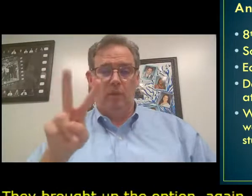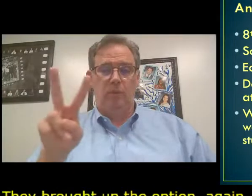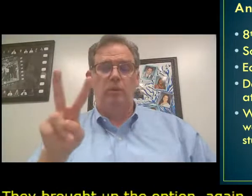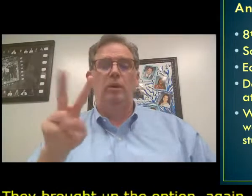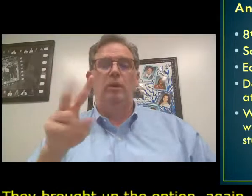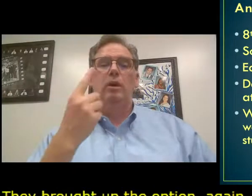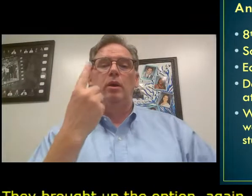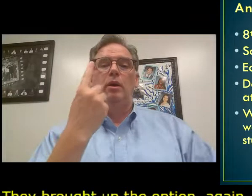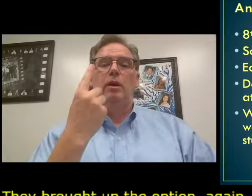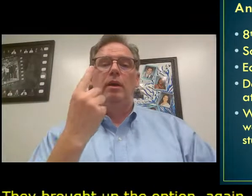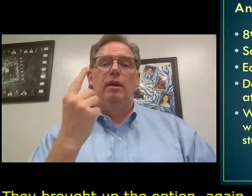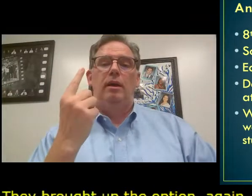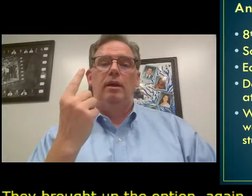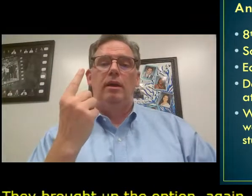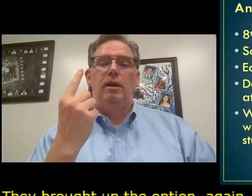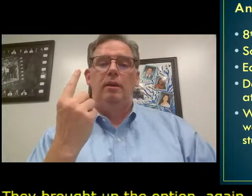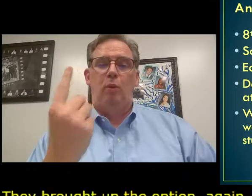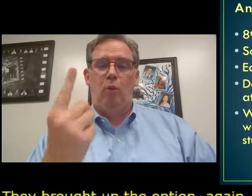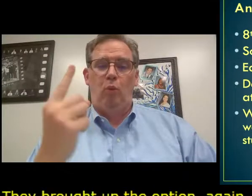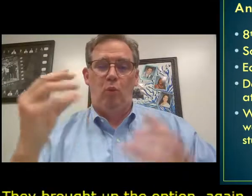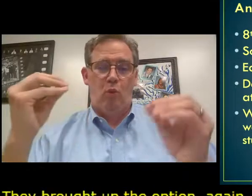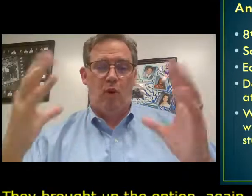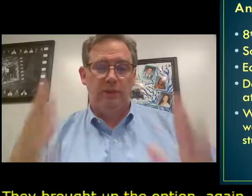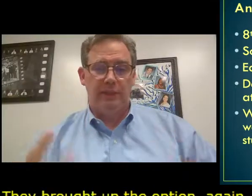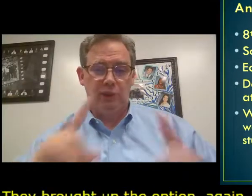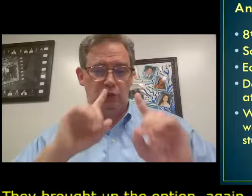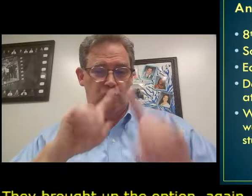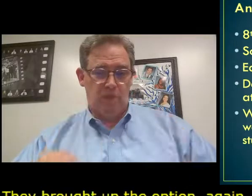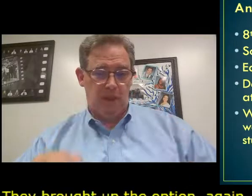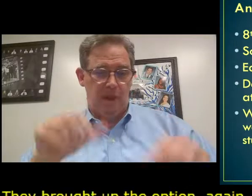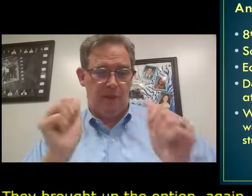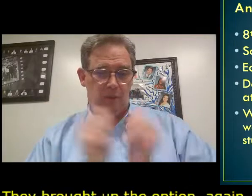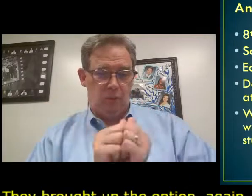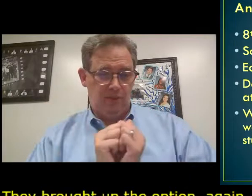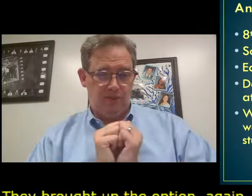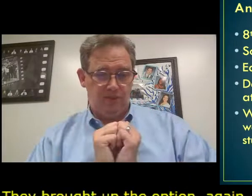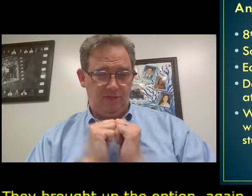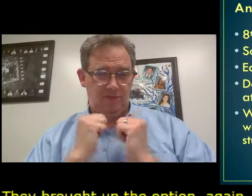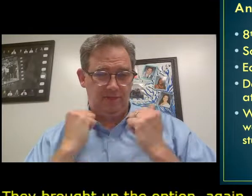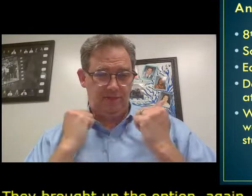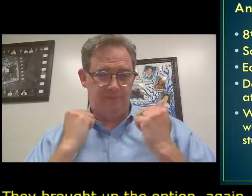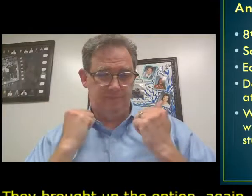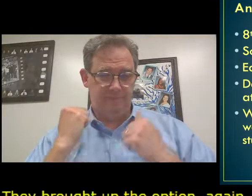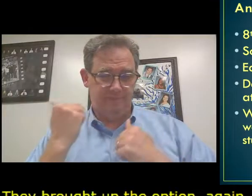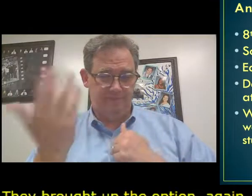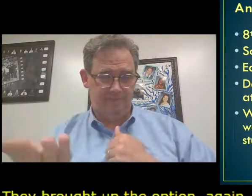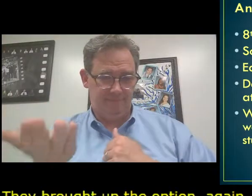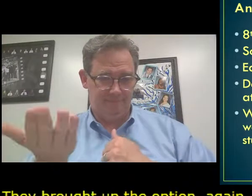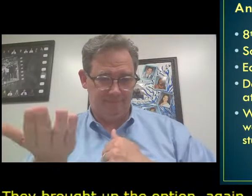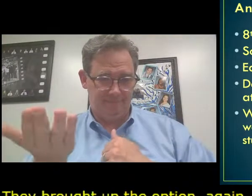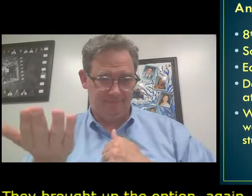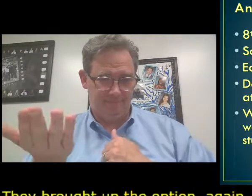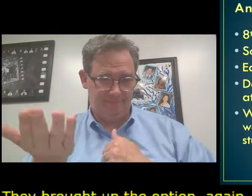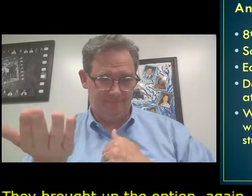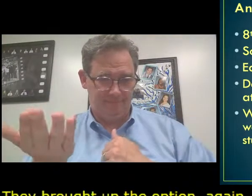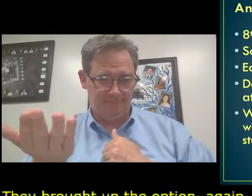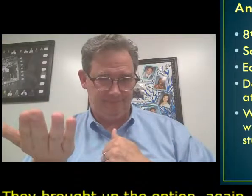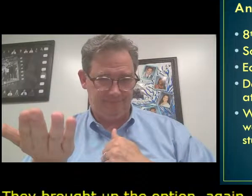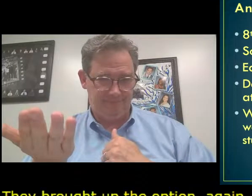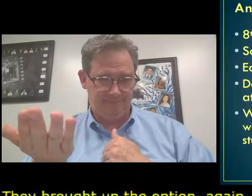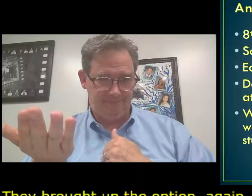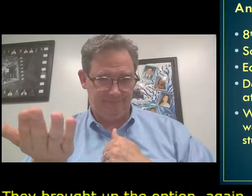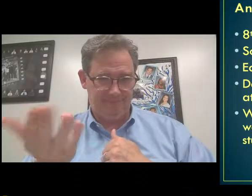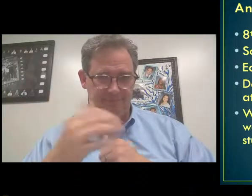When the option came up and we were discussing the idea of the student going to Venado, one